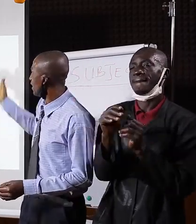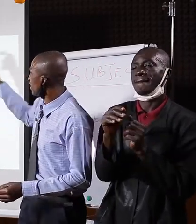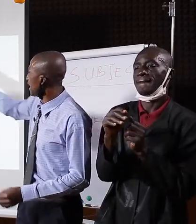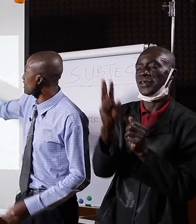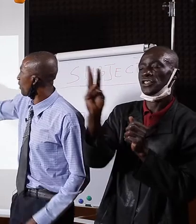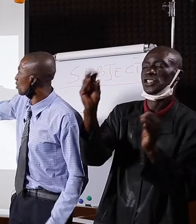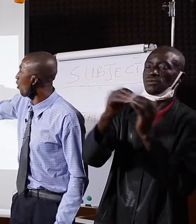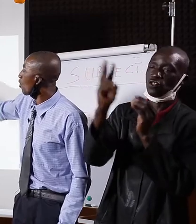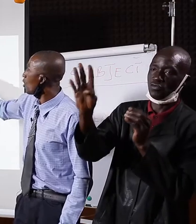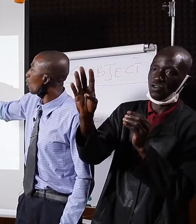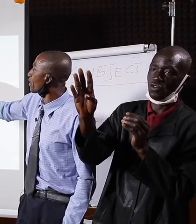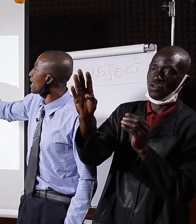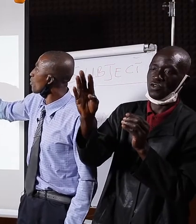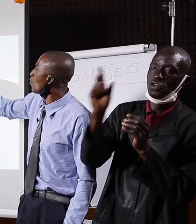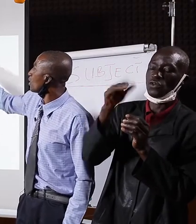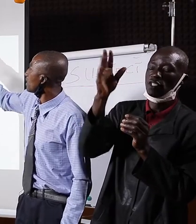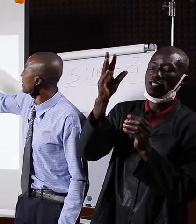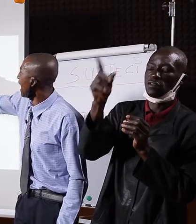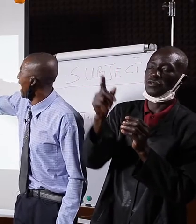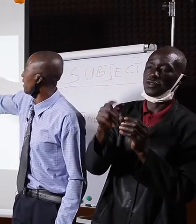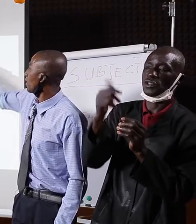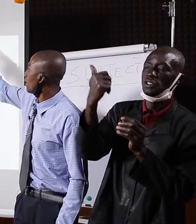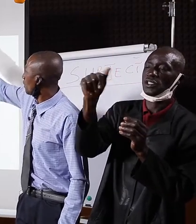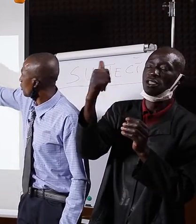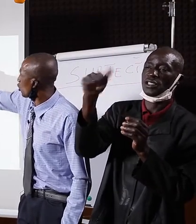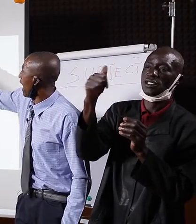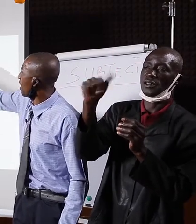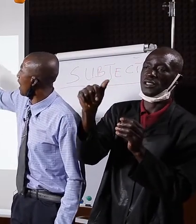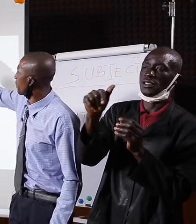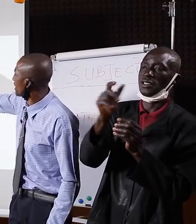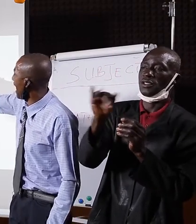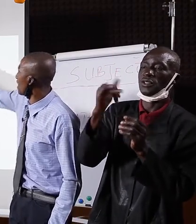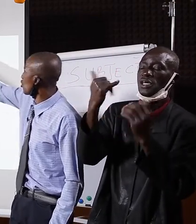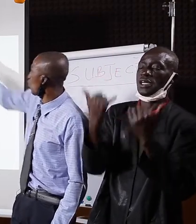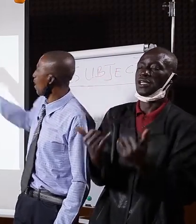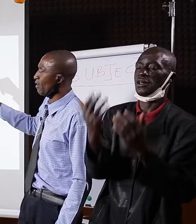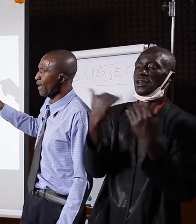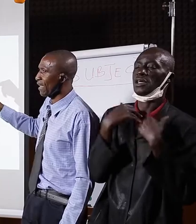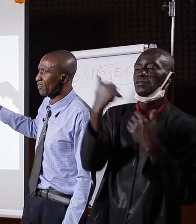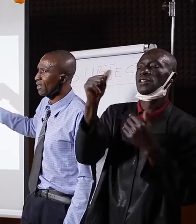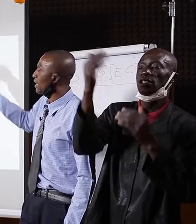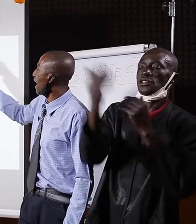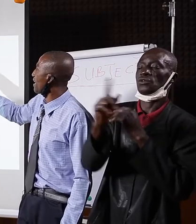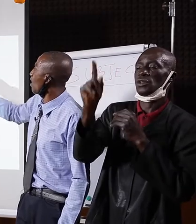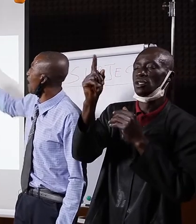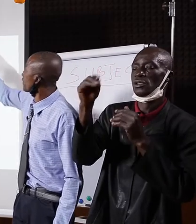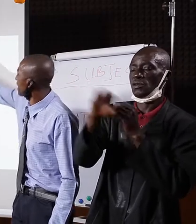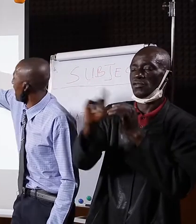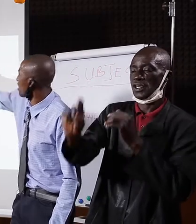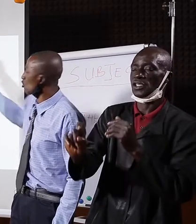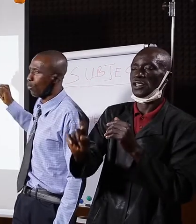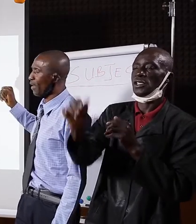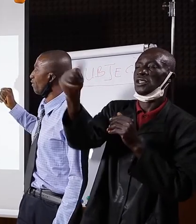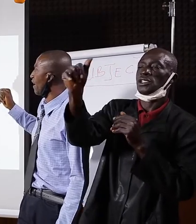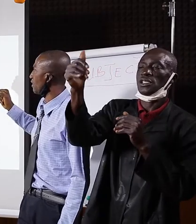4 will give you 10. So I now have 10 into 1 over x. I now have